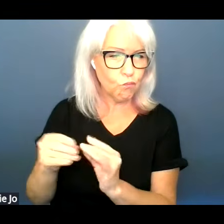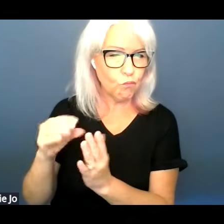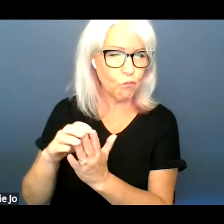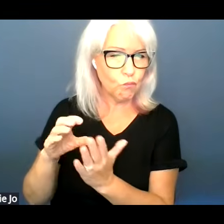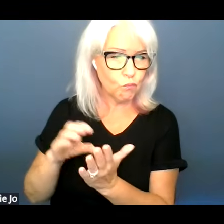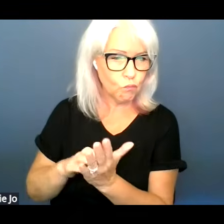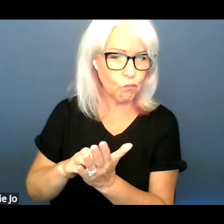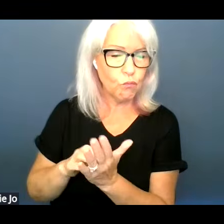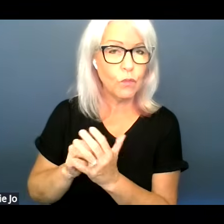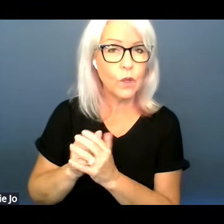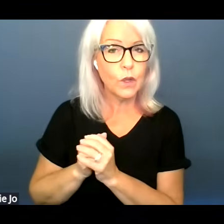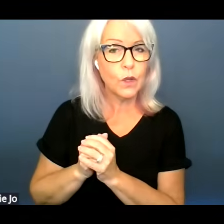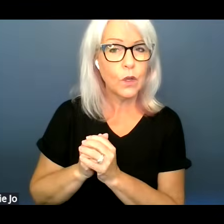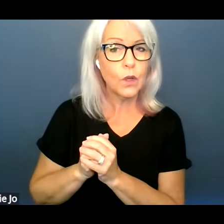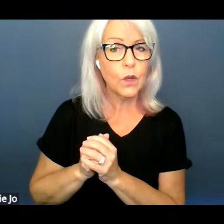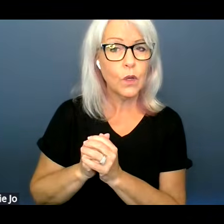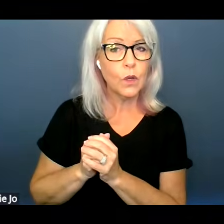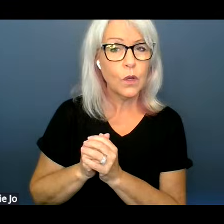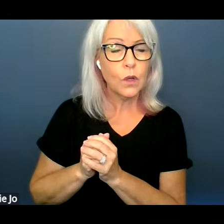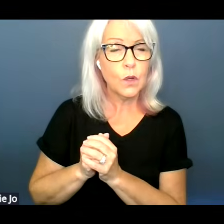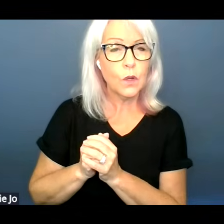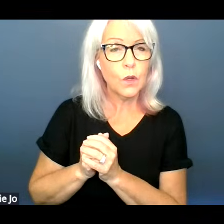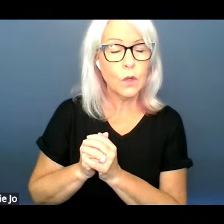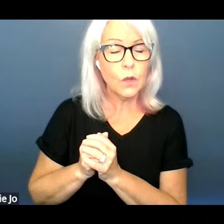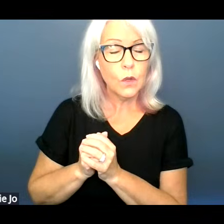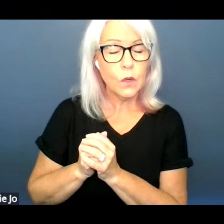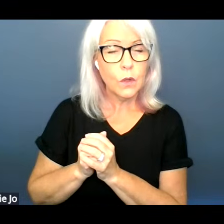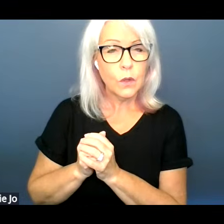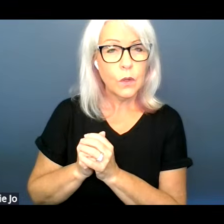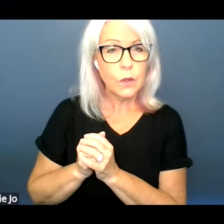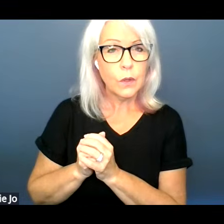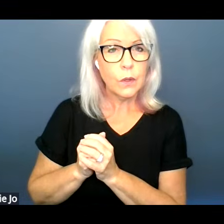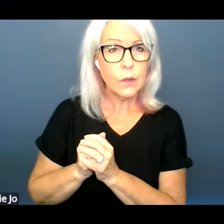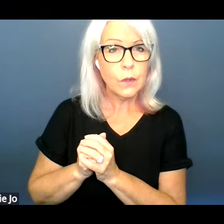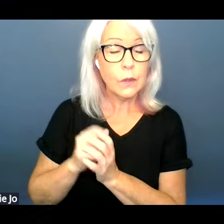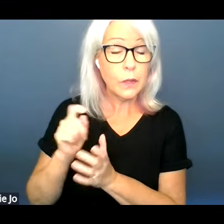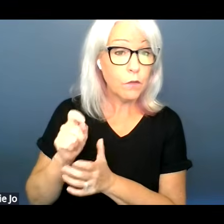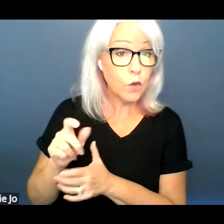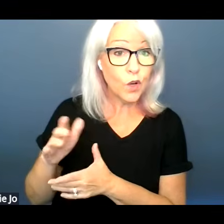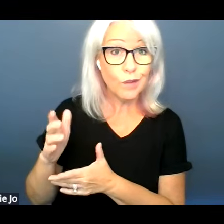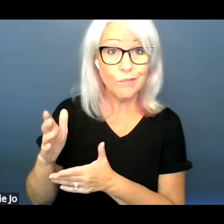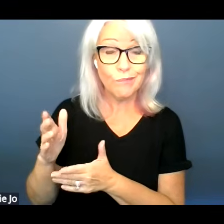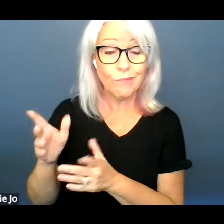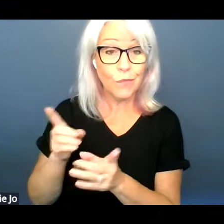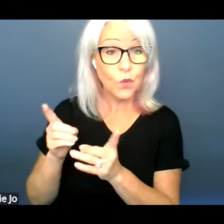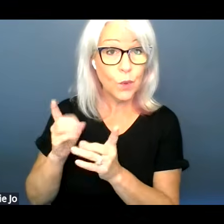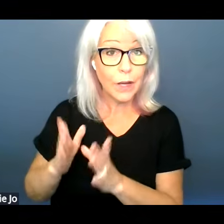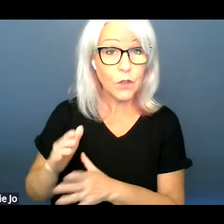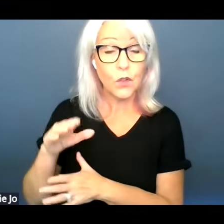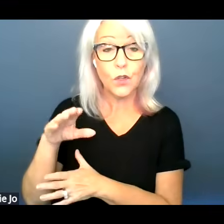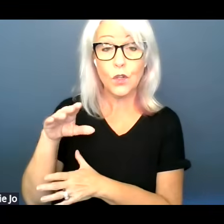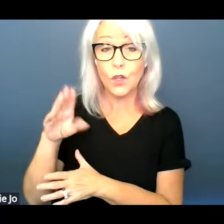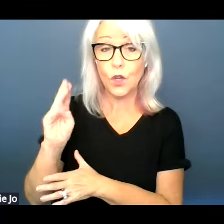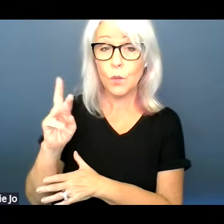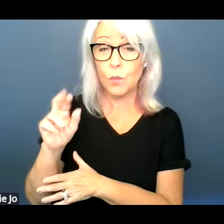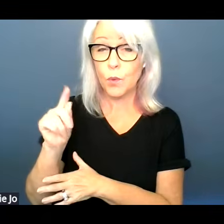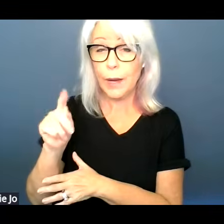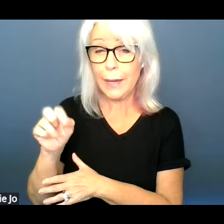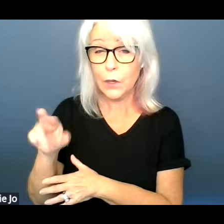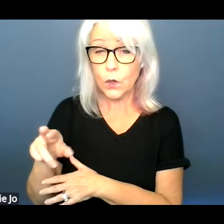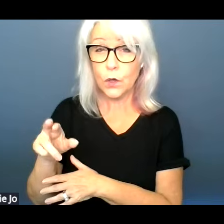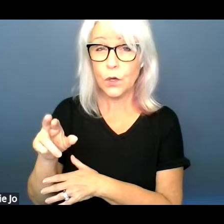So that Director Brader's proposed language with the one change